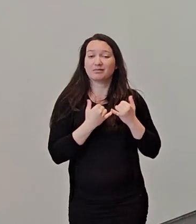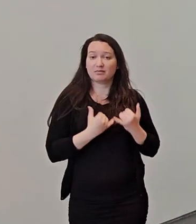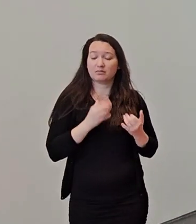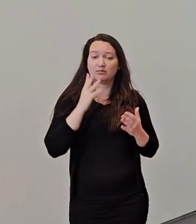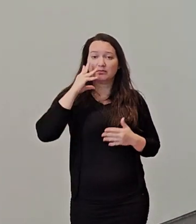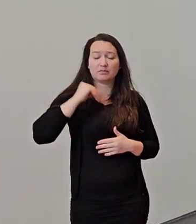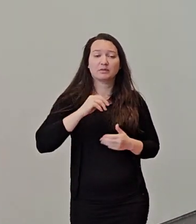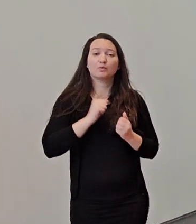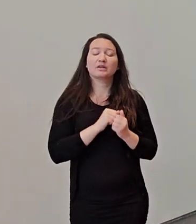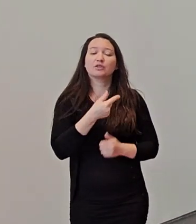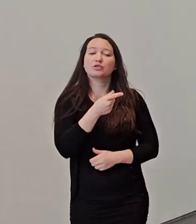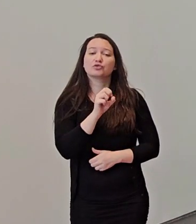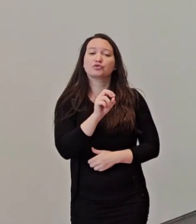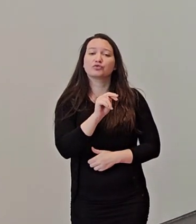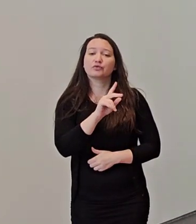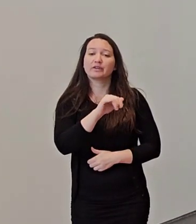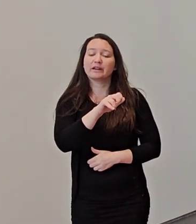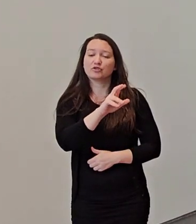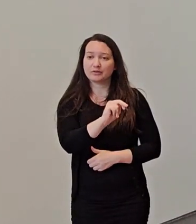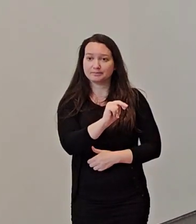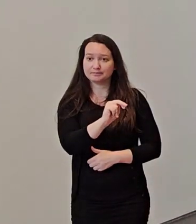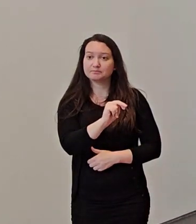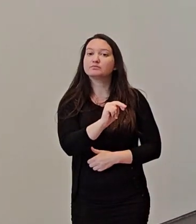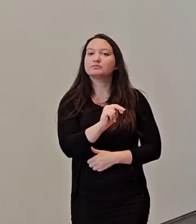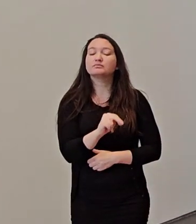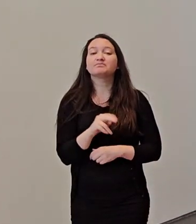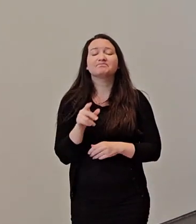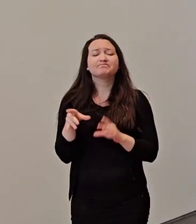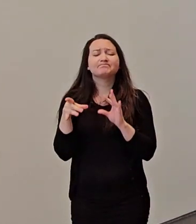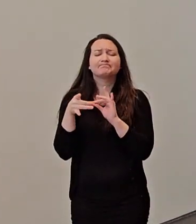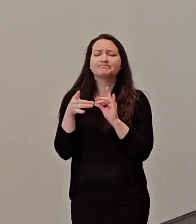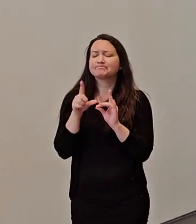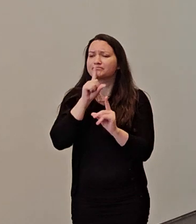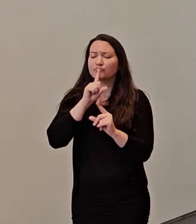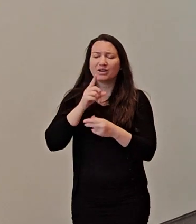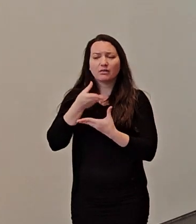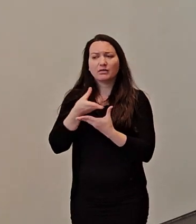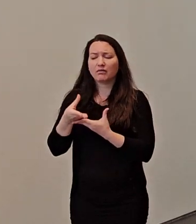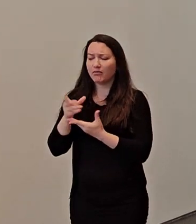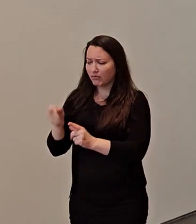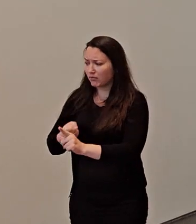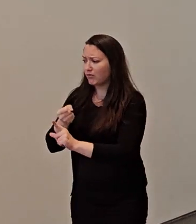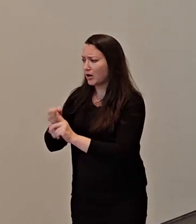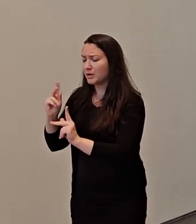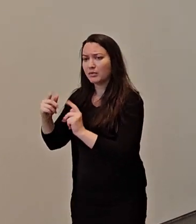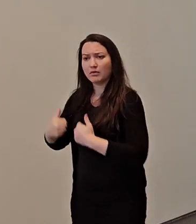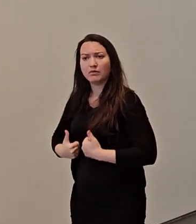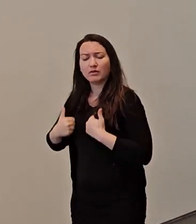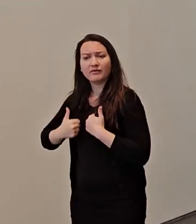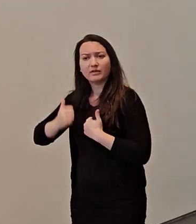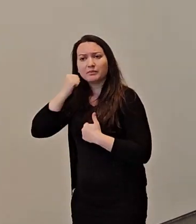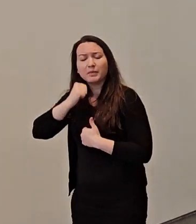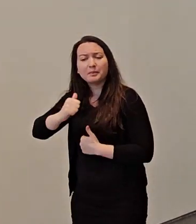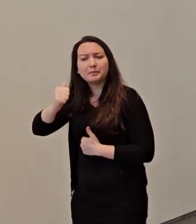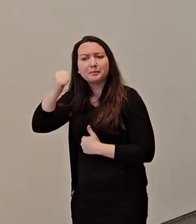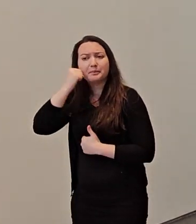gentrification. These statements bring the real things that impact people's day-to-day lives into a discussion that centers on art